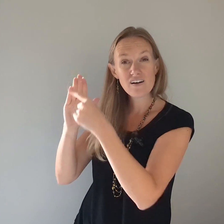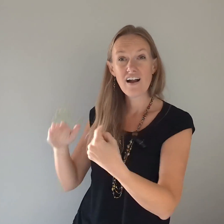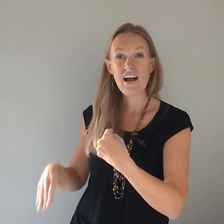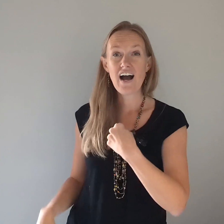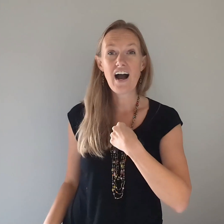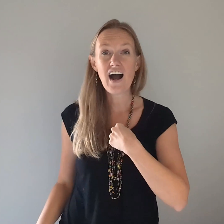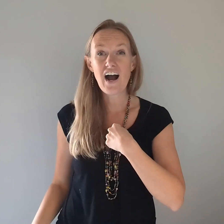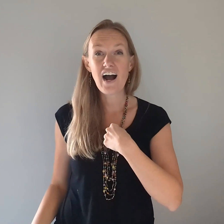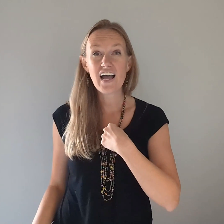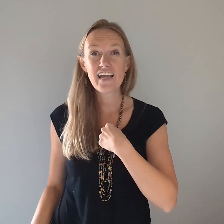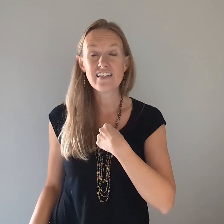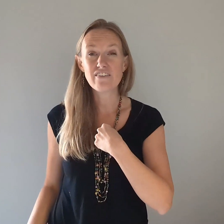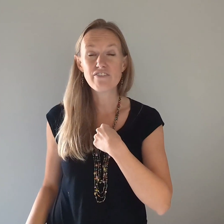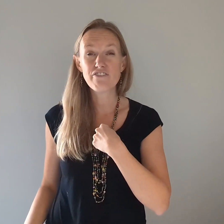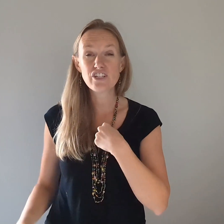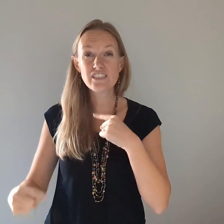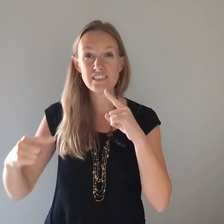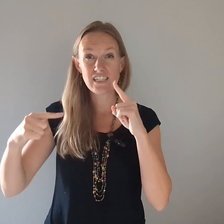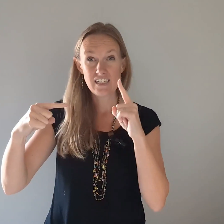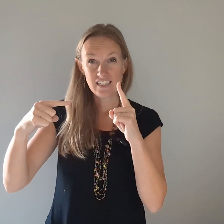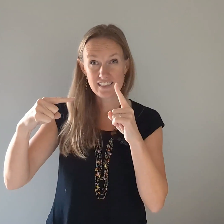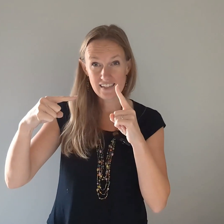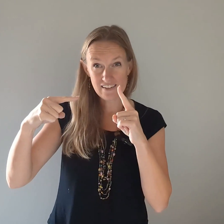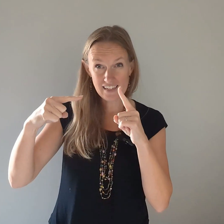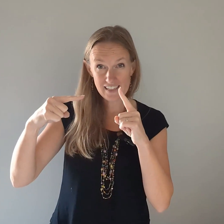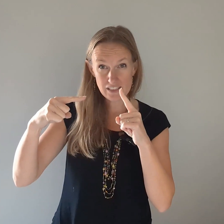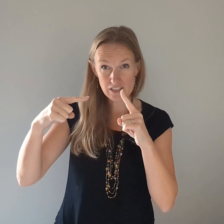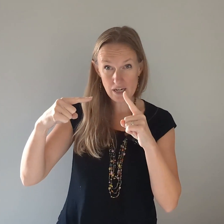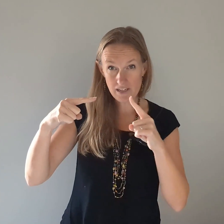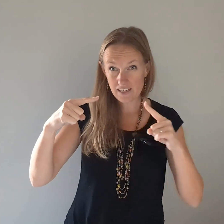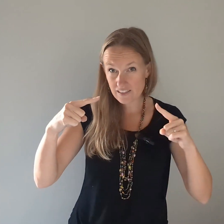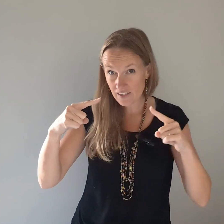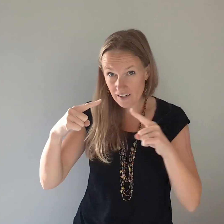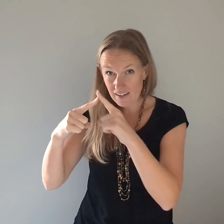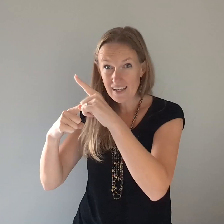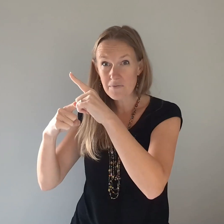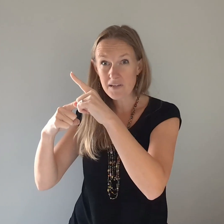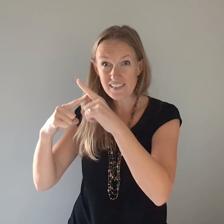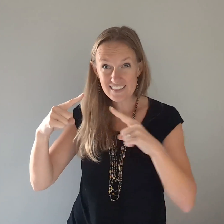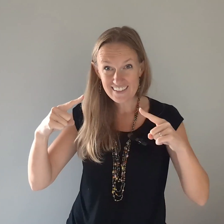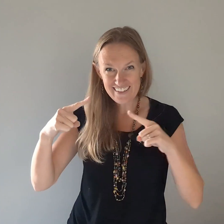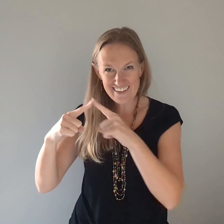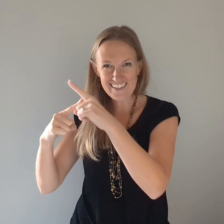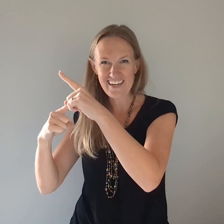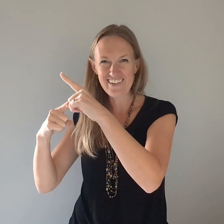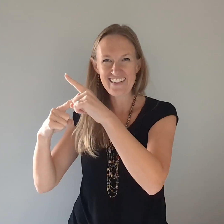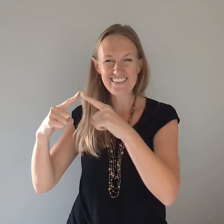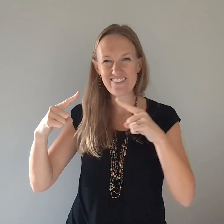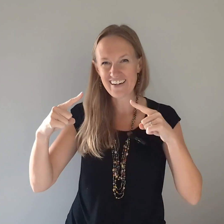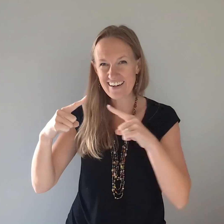hour, I, and then first, take your index, your dominant index finger and beat your non-dominant index finger,